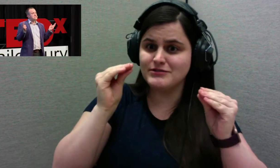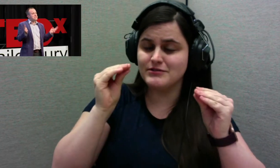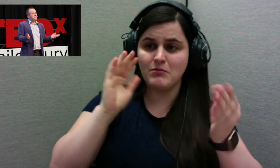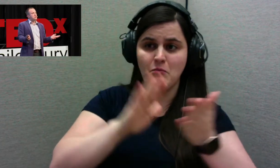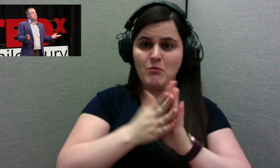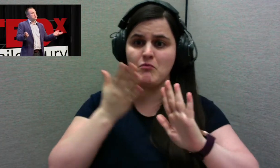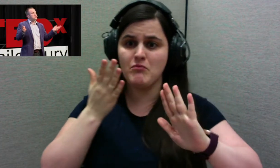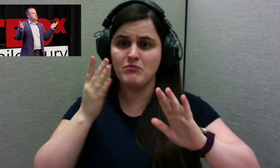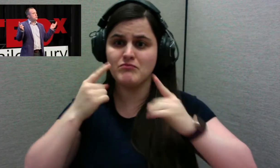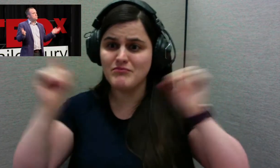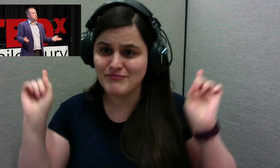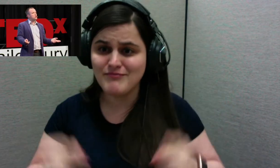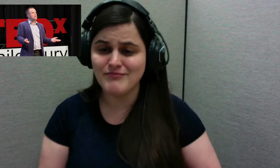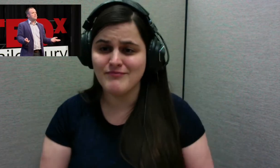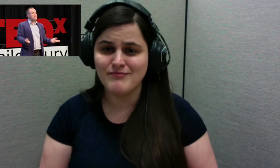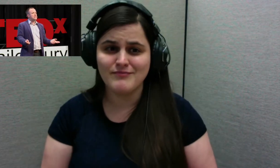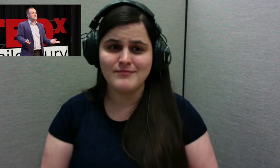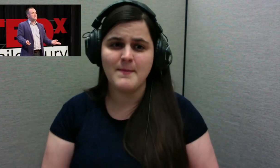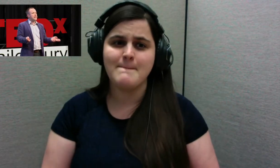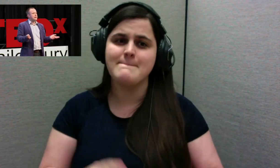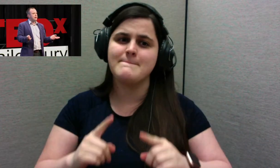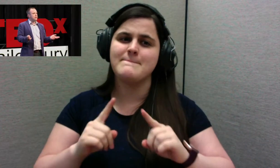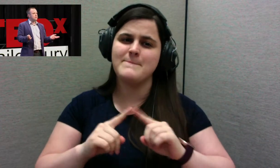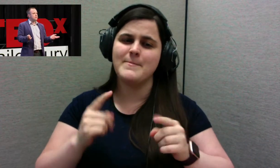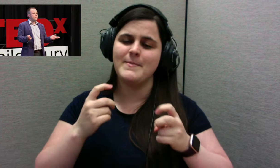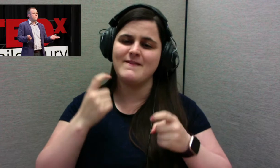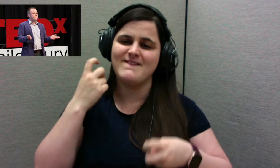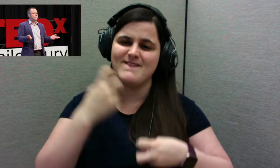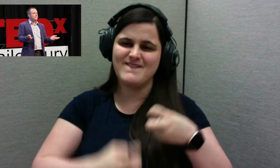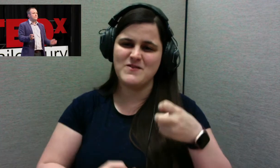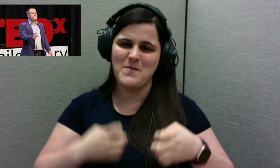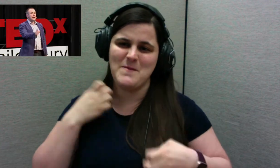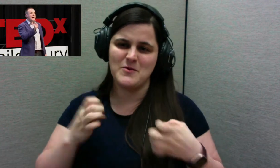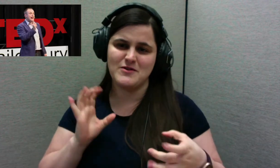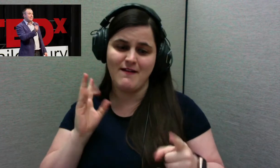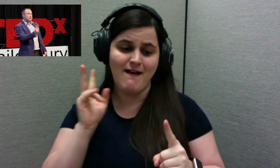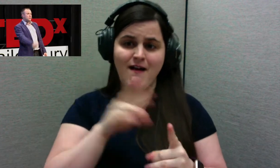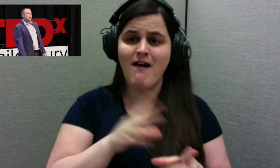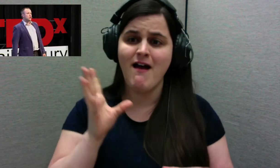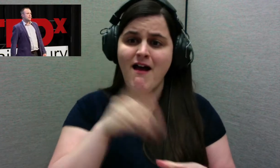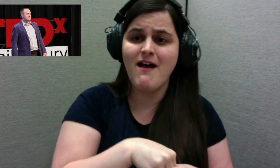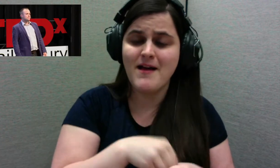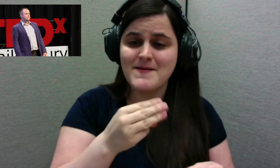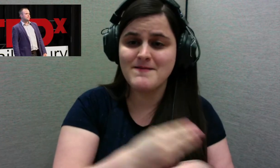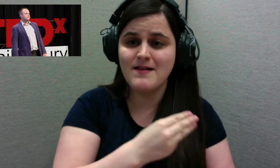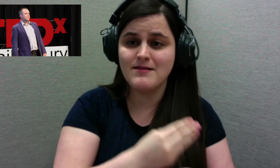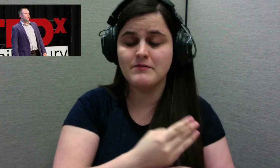But it's difficult to emotionally invest in maths. And that's where we can